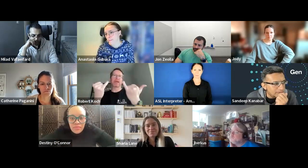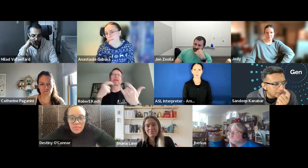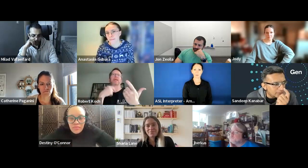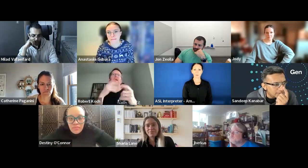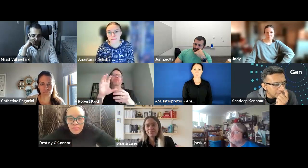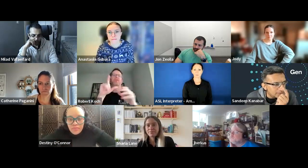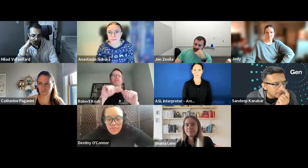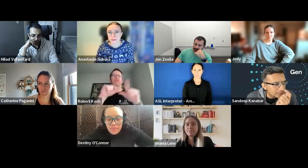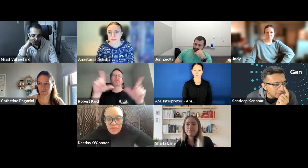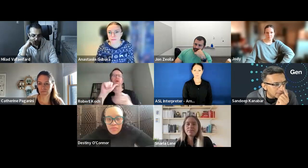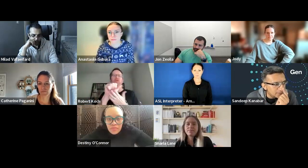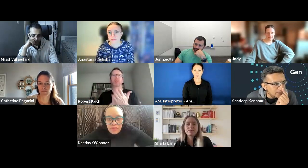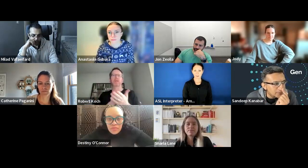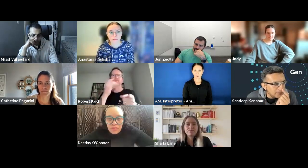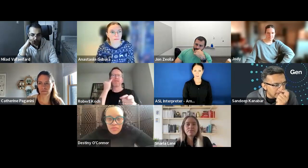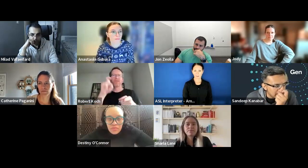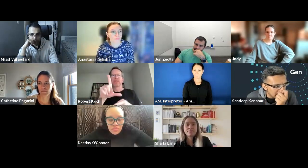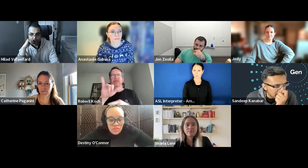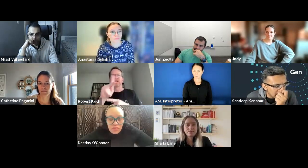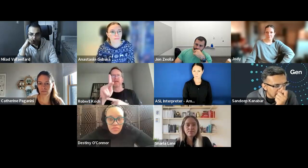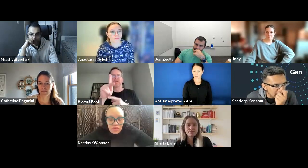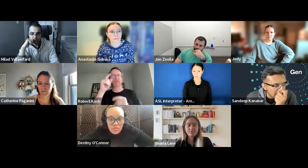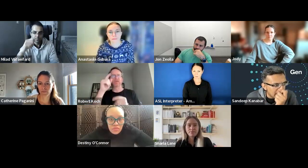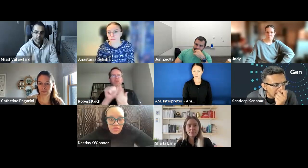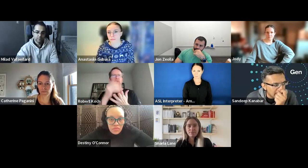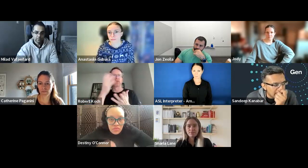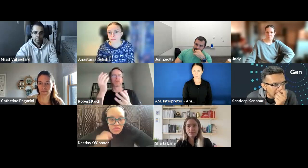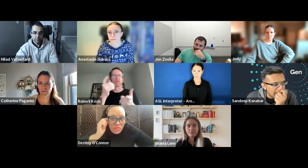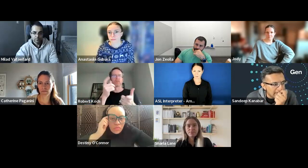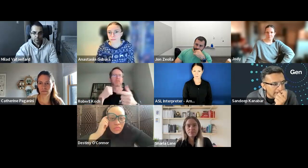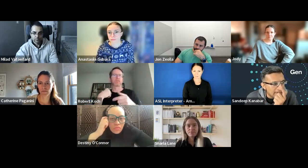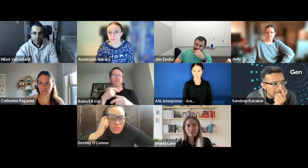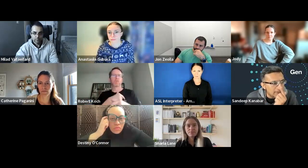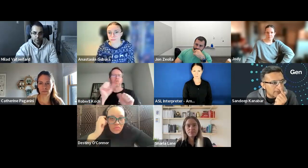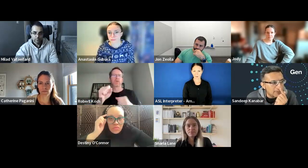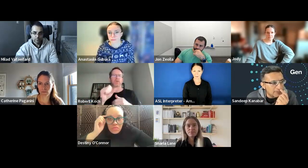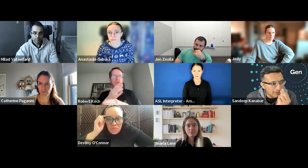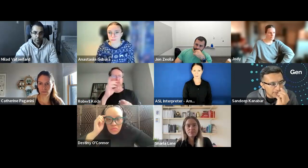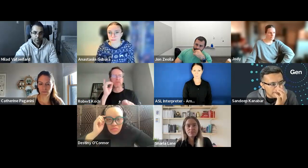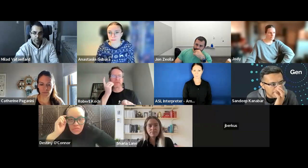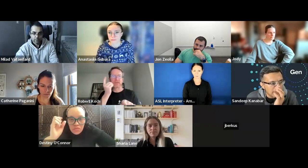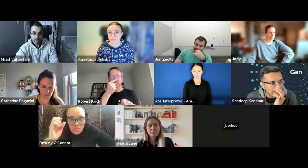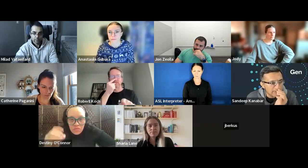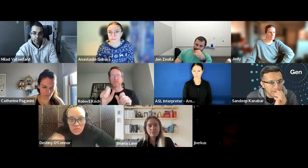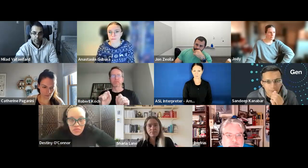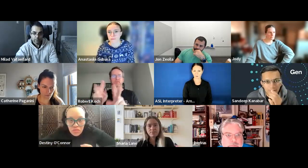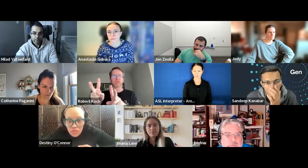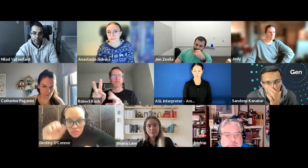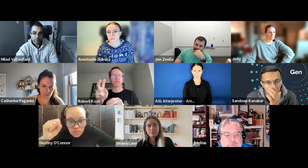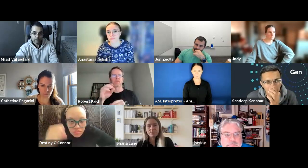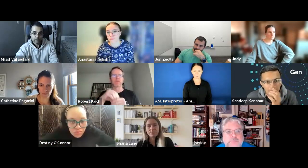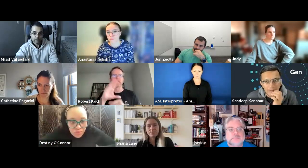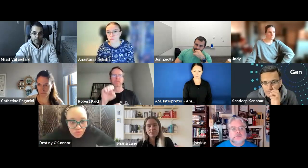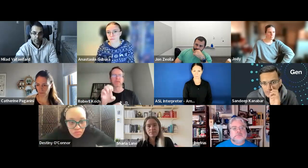Great. So for today, we do have the agenda. If you need the link, it's in the chat. We can certainly share